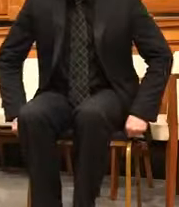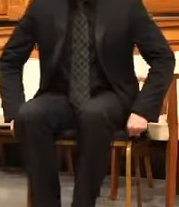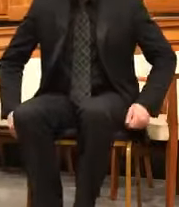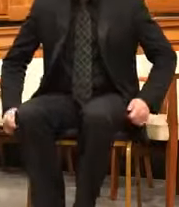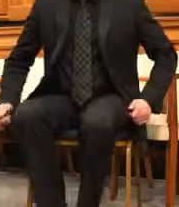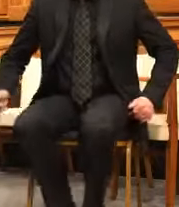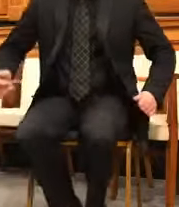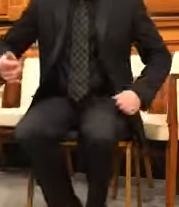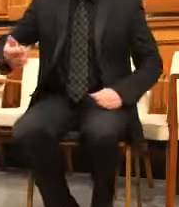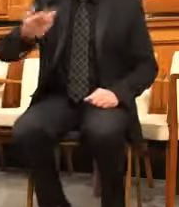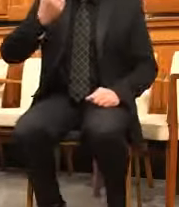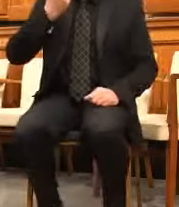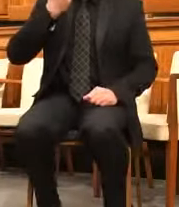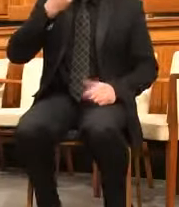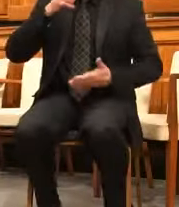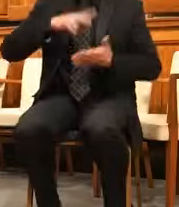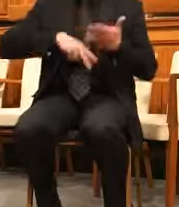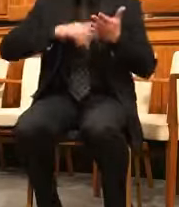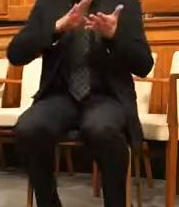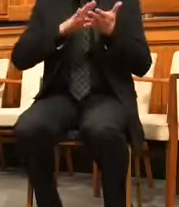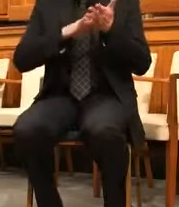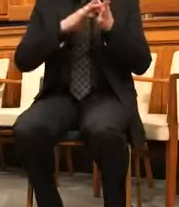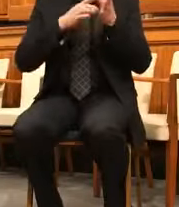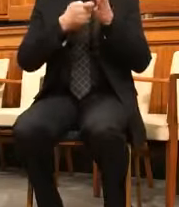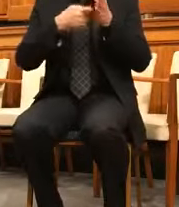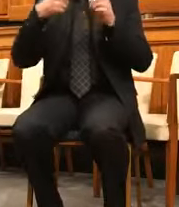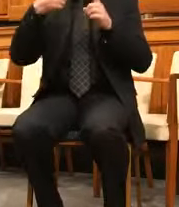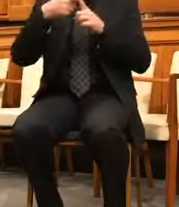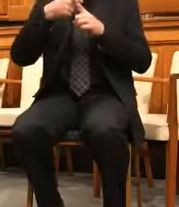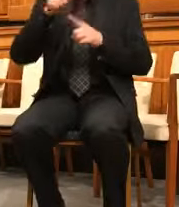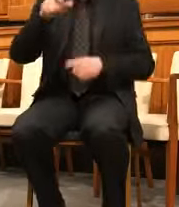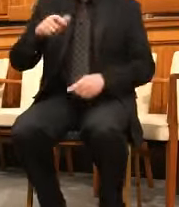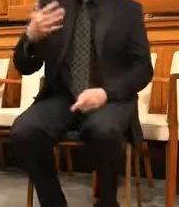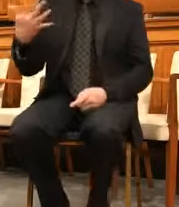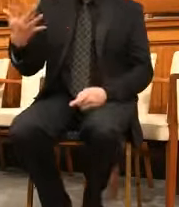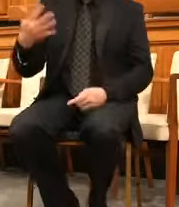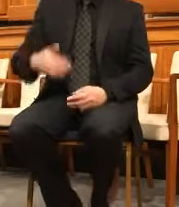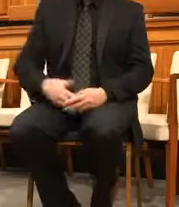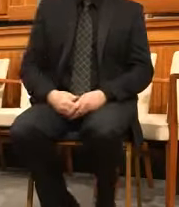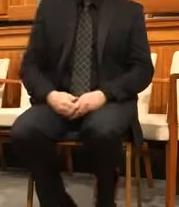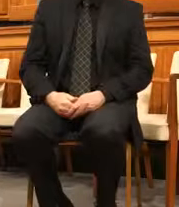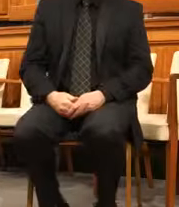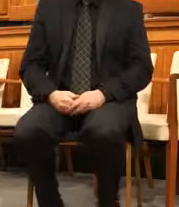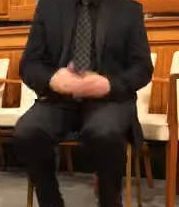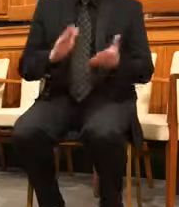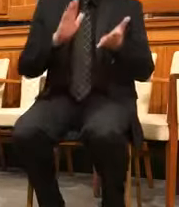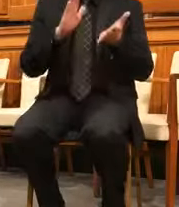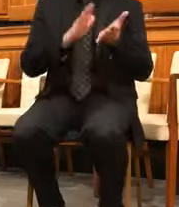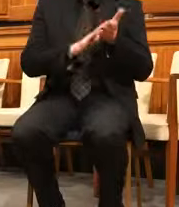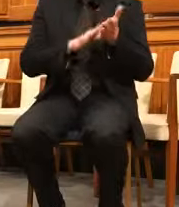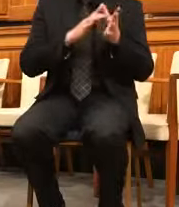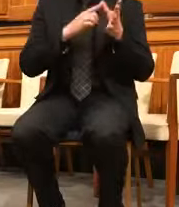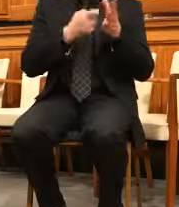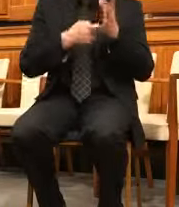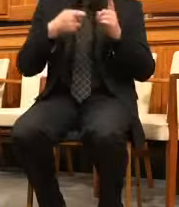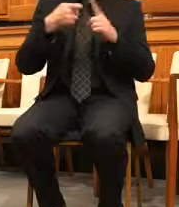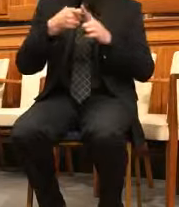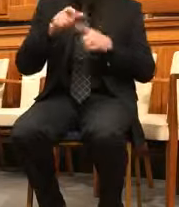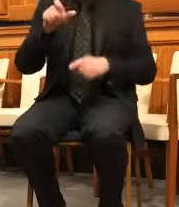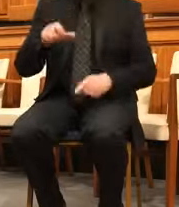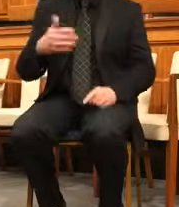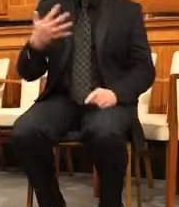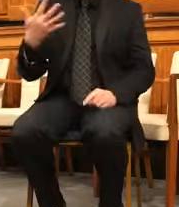Gospel of Mark, chapter 5. The Gospel of Mark, chapter 5.